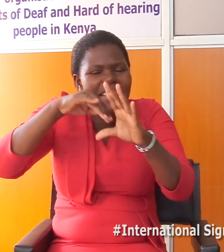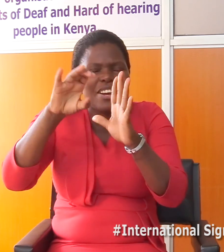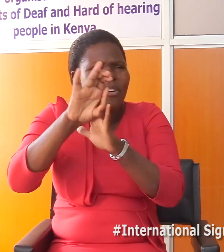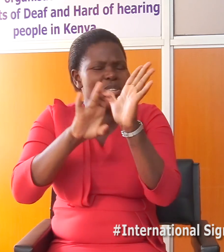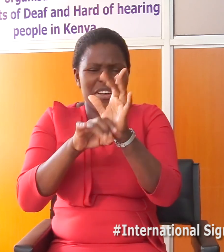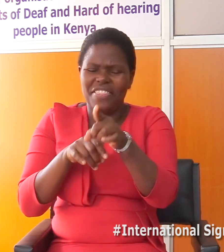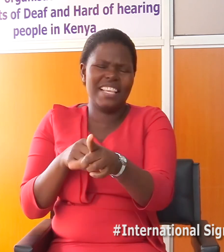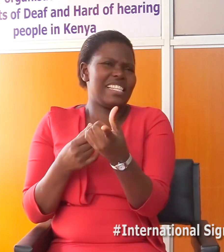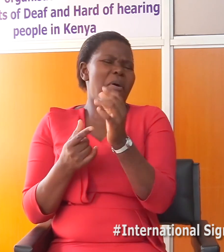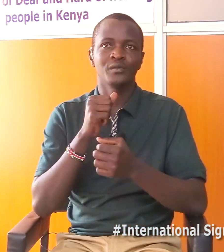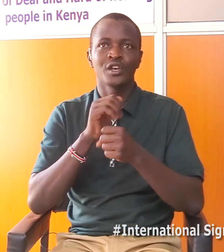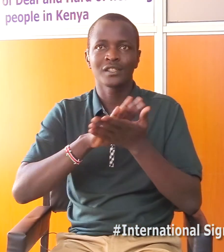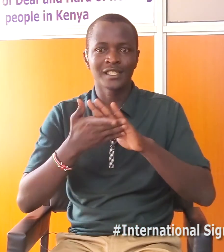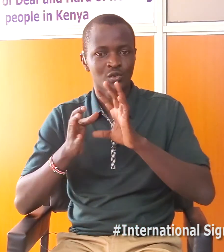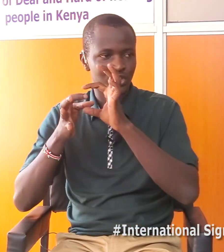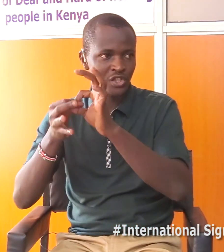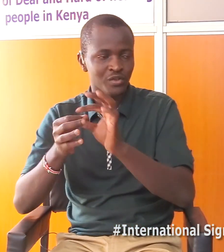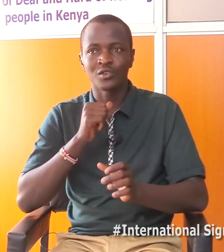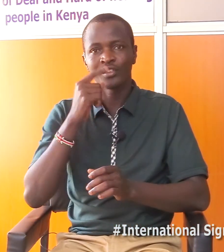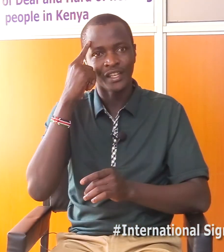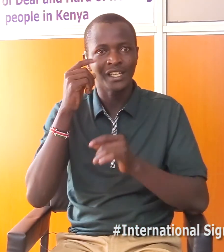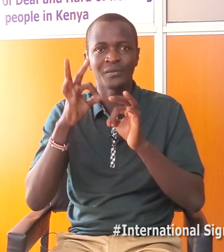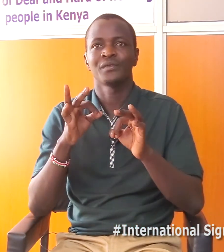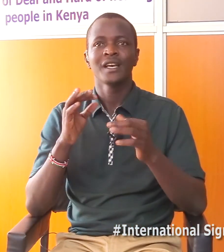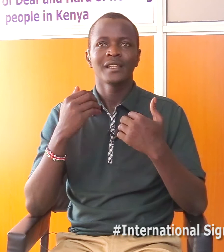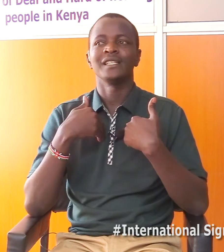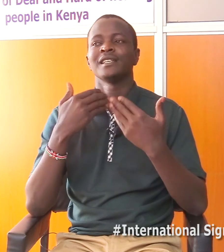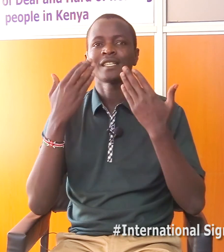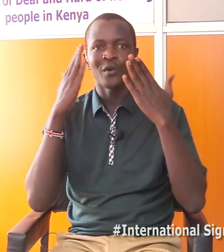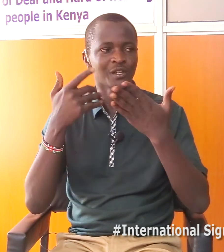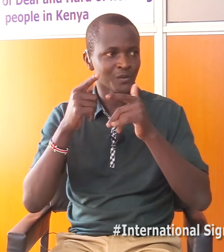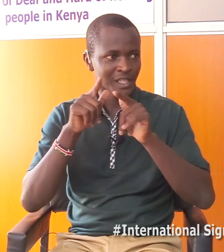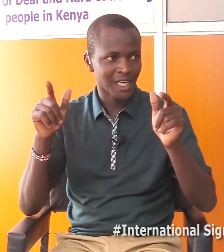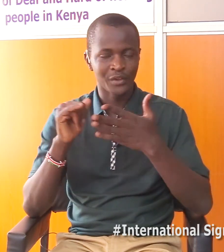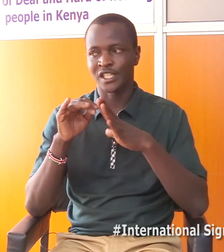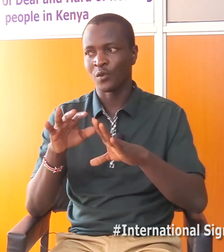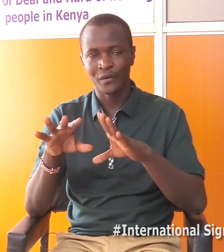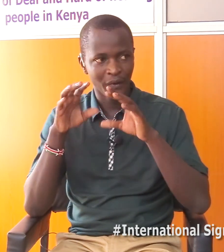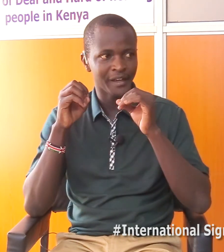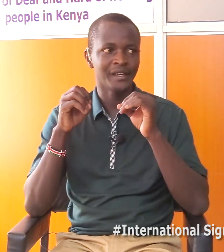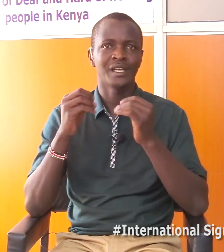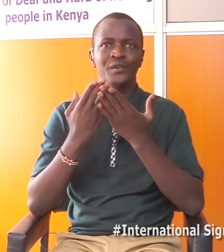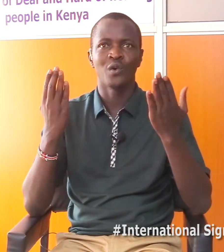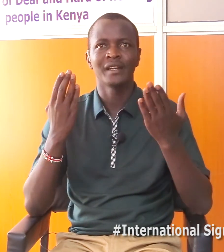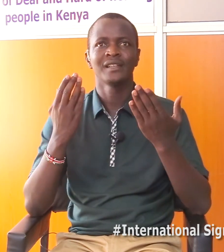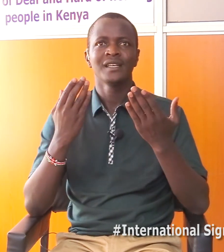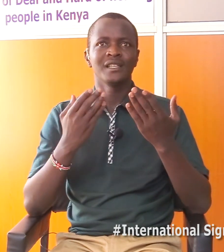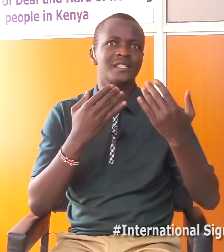couldn't recognize that. Without this association, I don't think if there is that awareness of sign language that now we are finding, everyone is